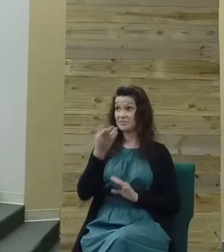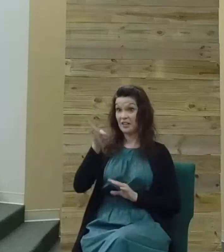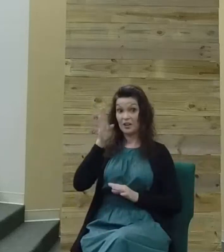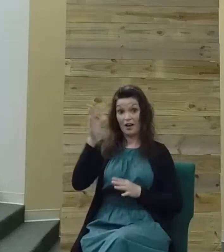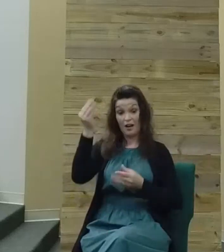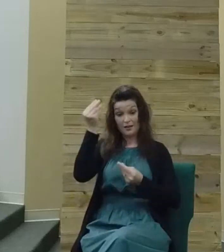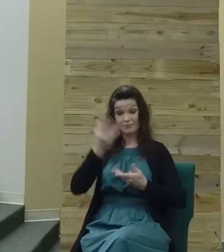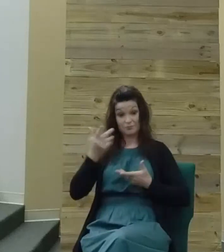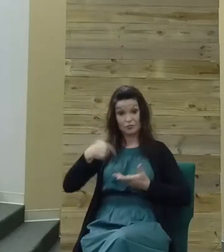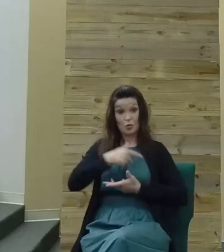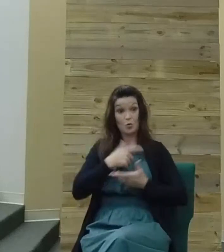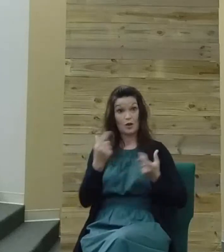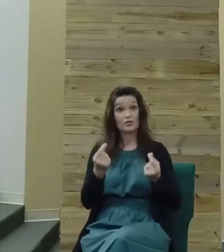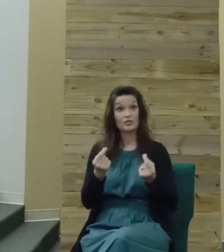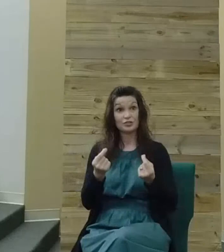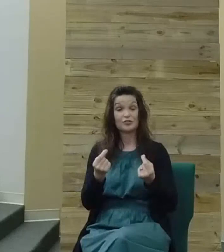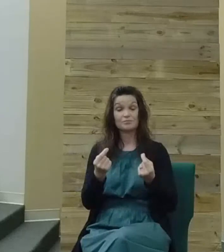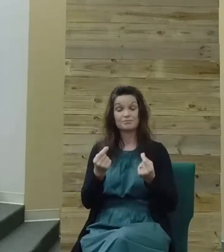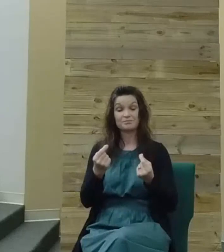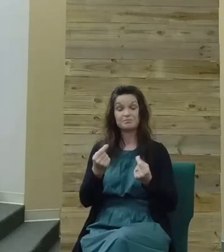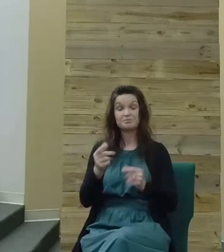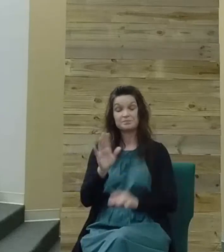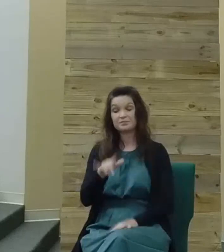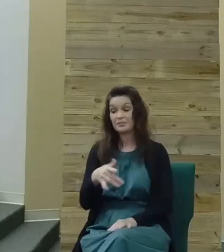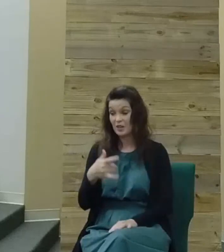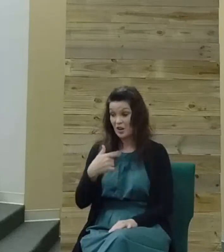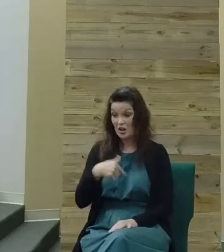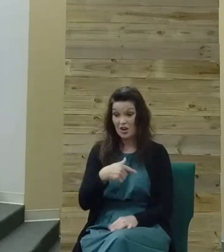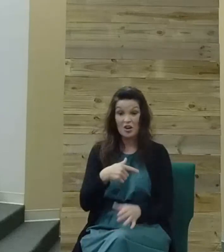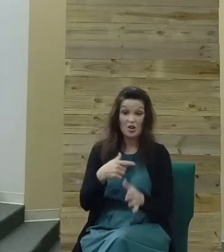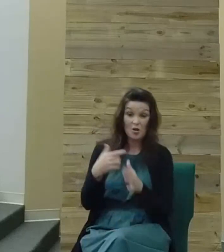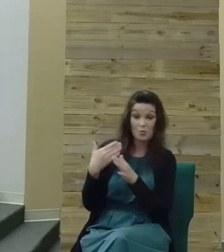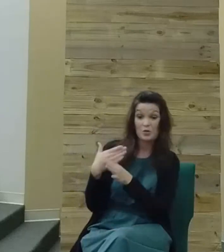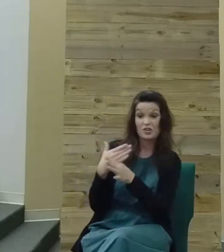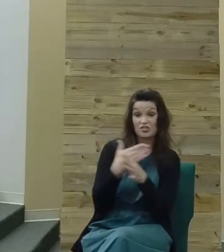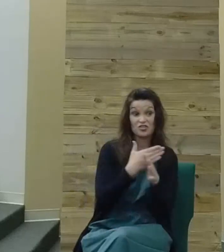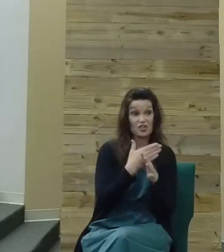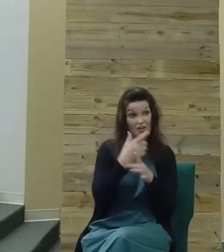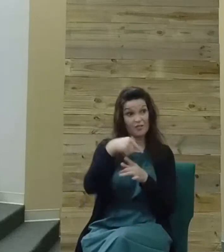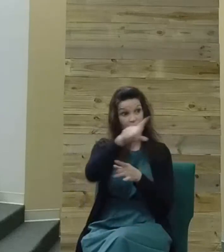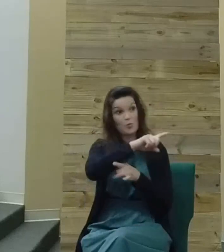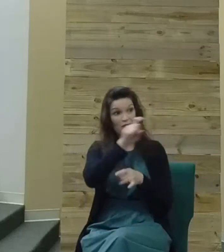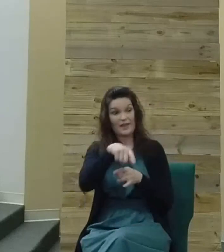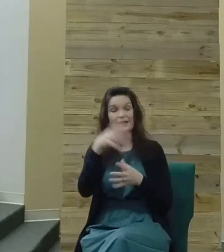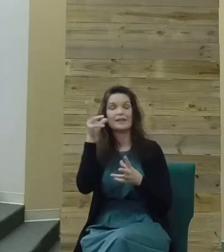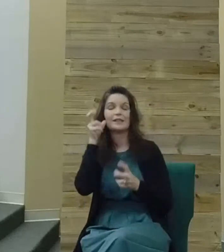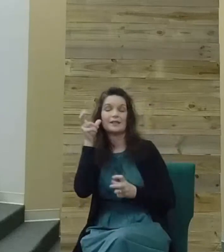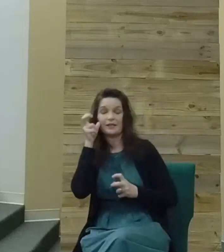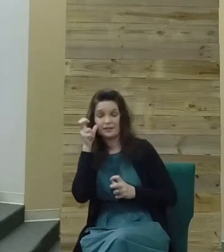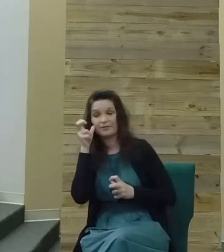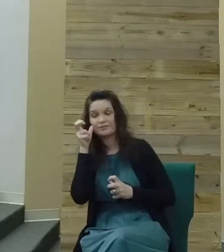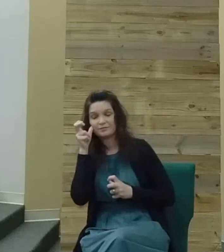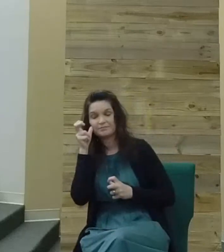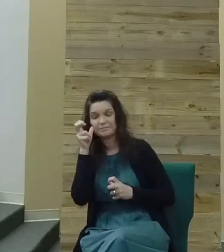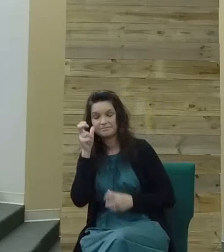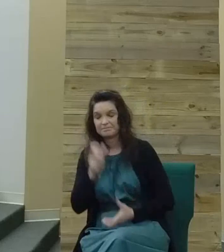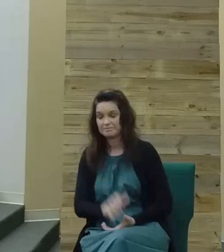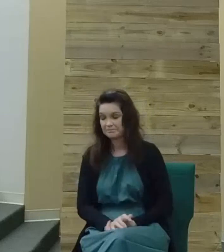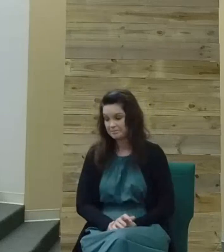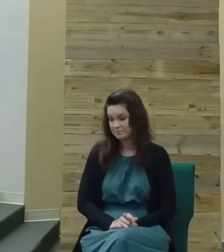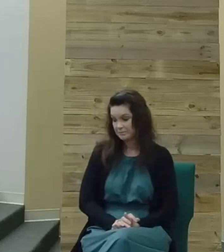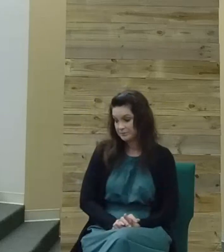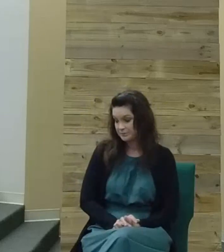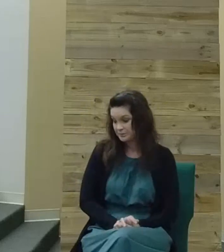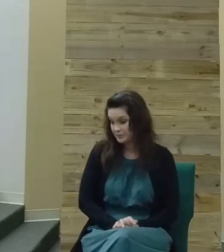That's what God has called us to do. So as an ambassador, listen, you share what others need to hear.